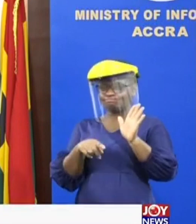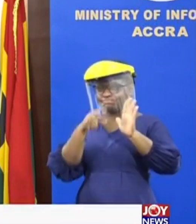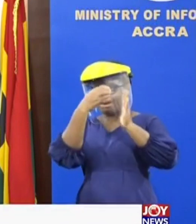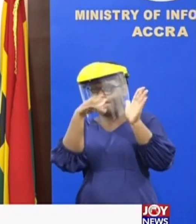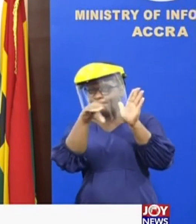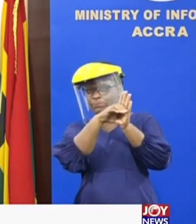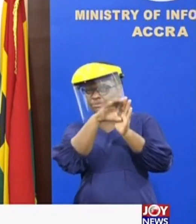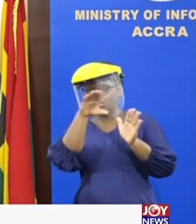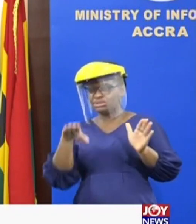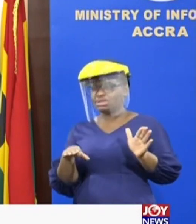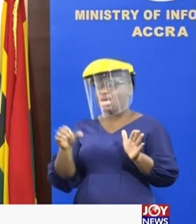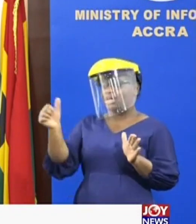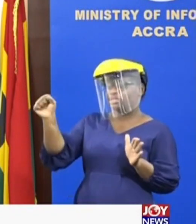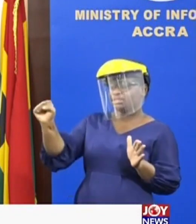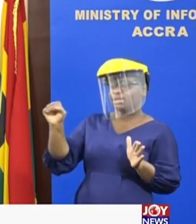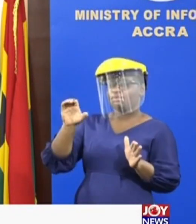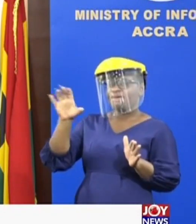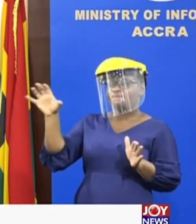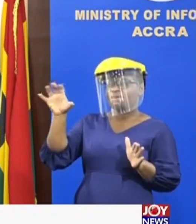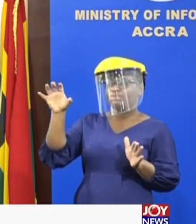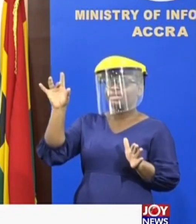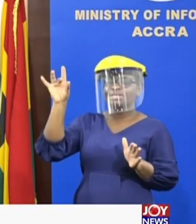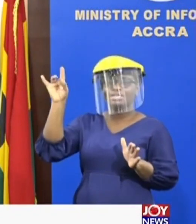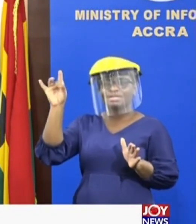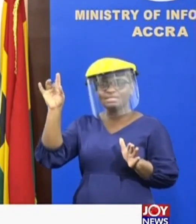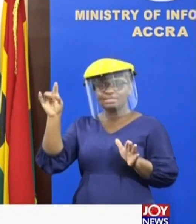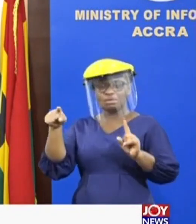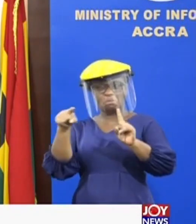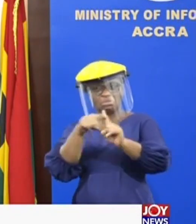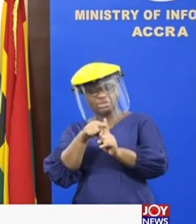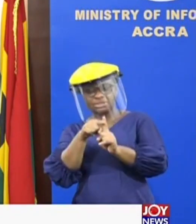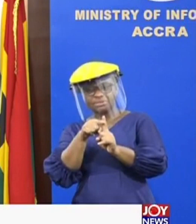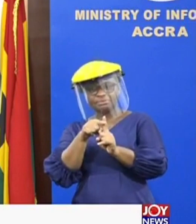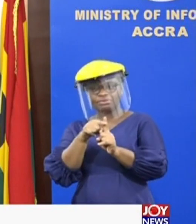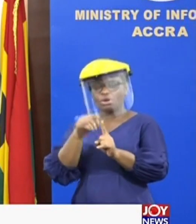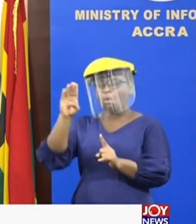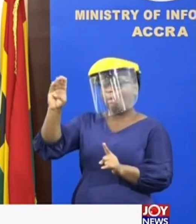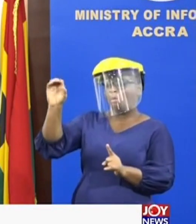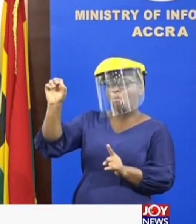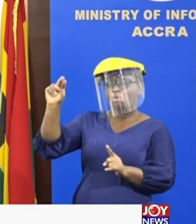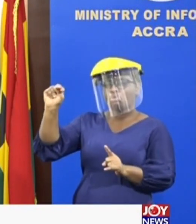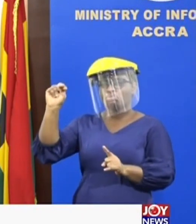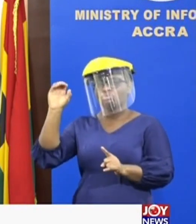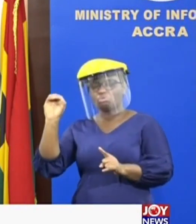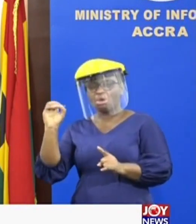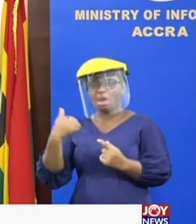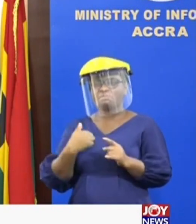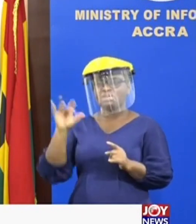94. Ashanti has 518 active cases. Bono has